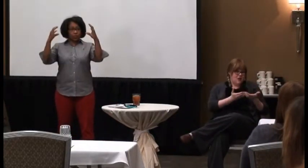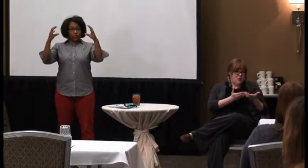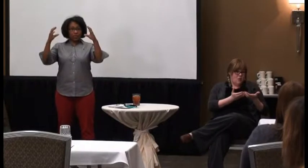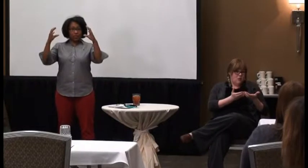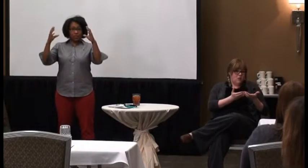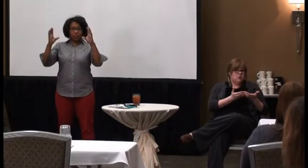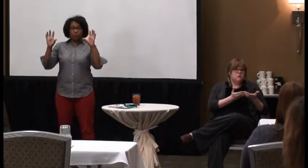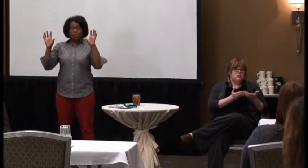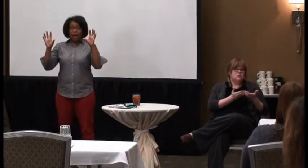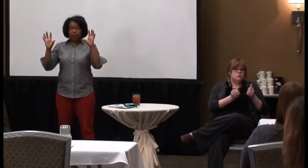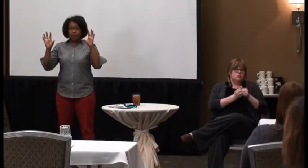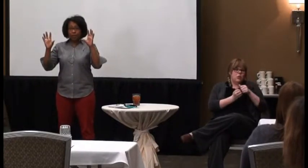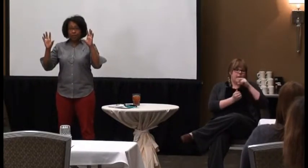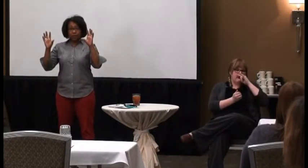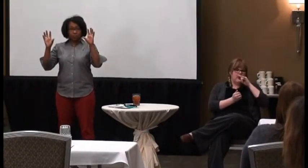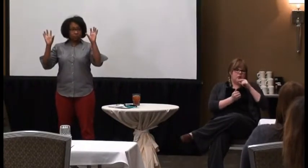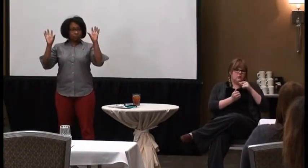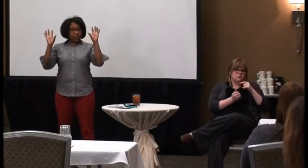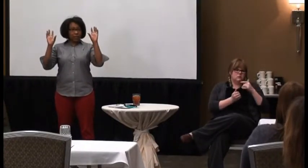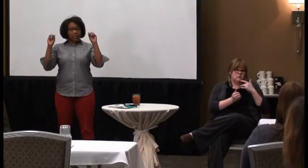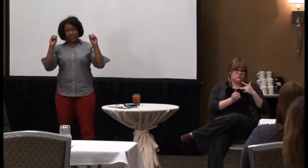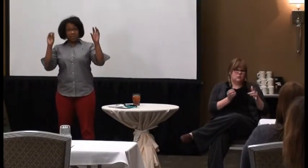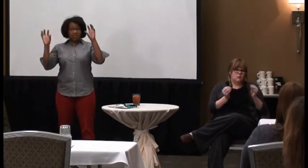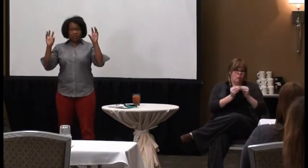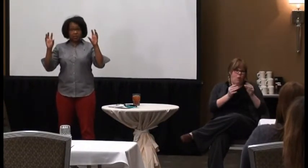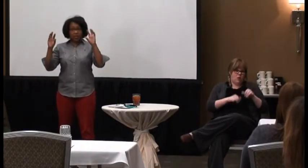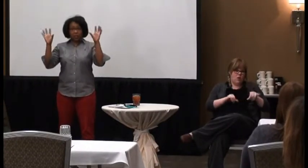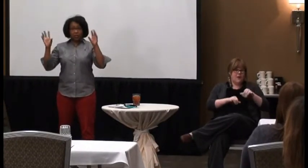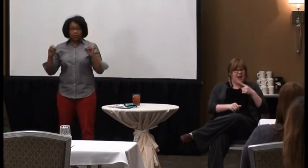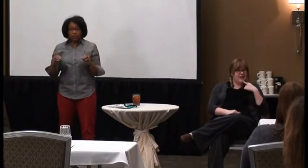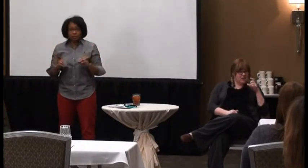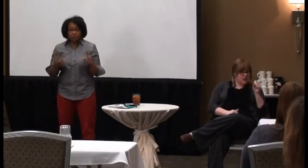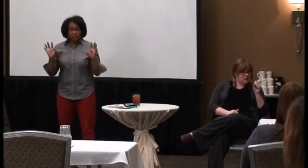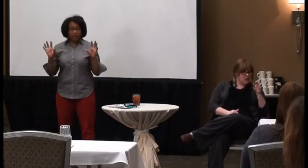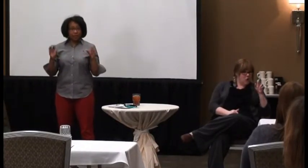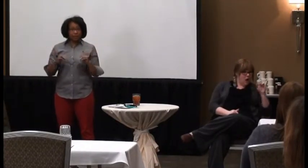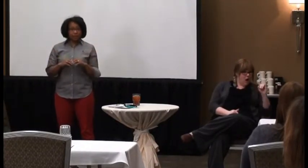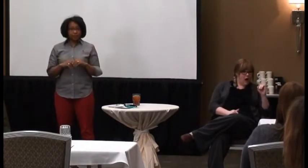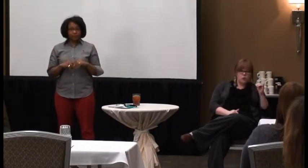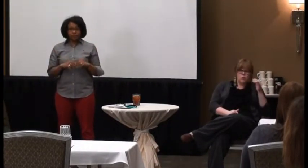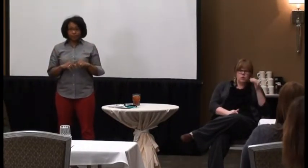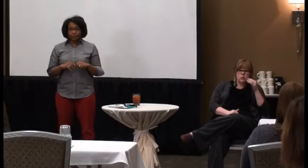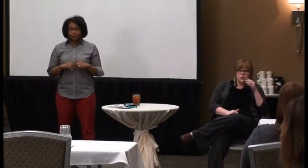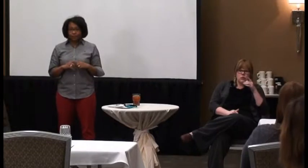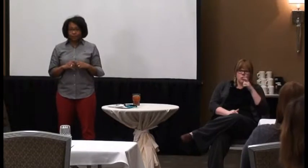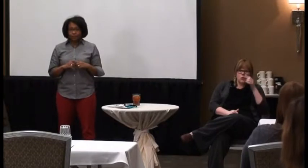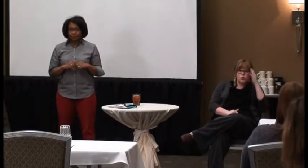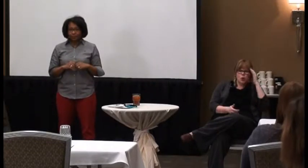go to with kids most commonly, and I said SSRIs, what are those? Anybody know?